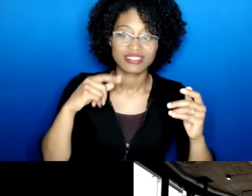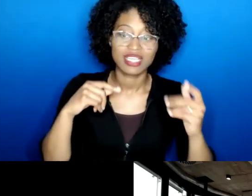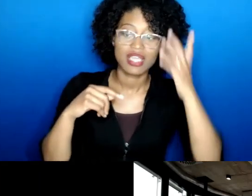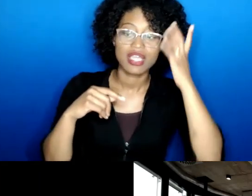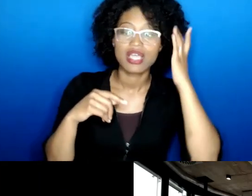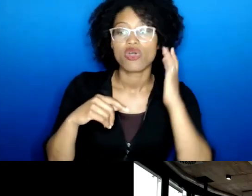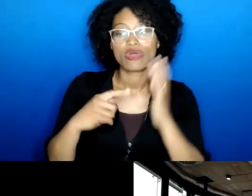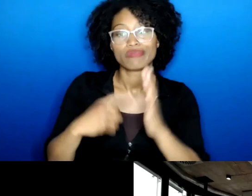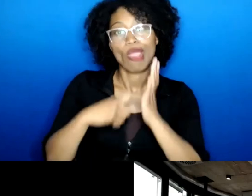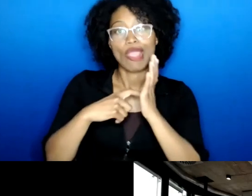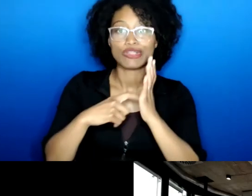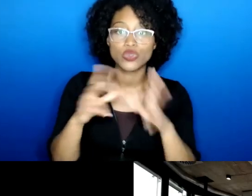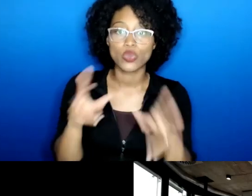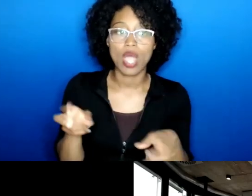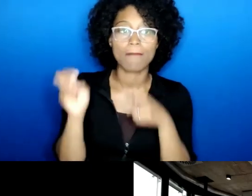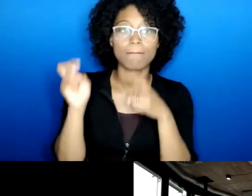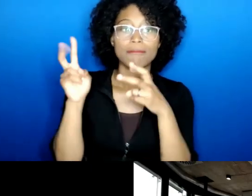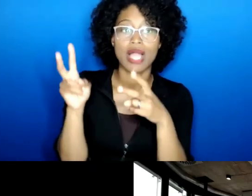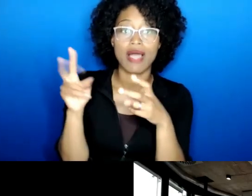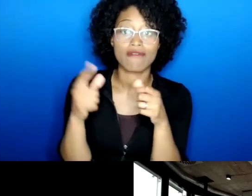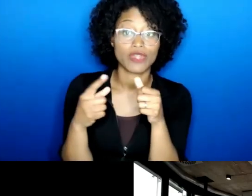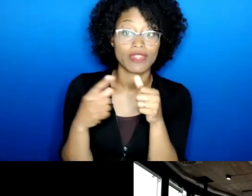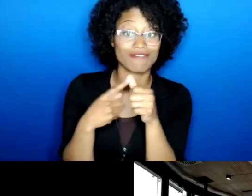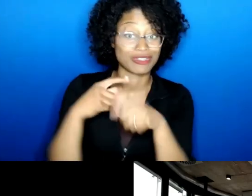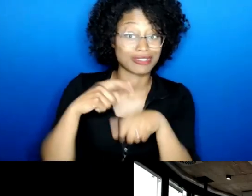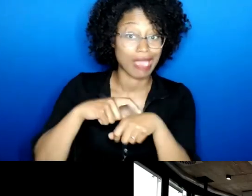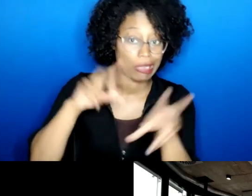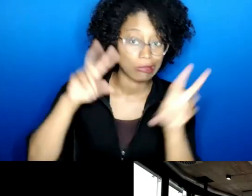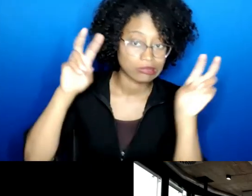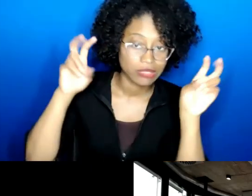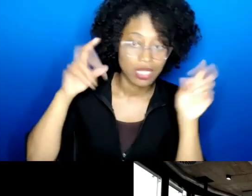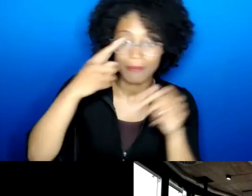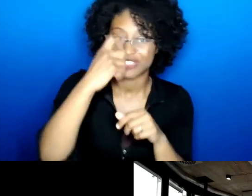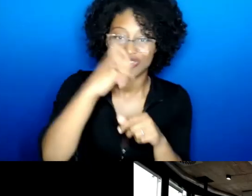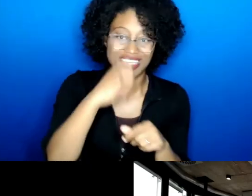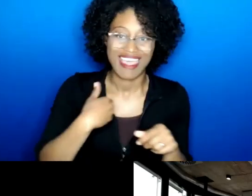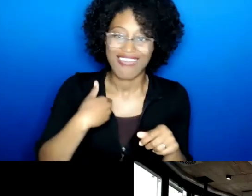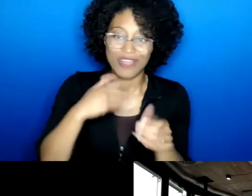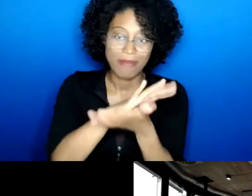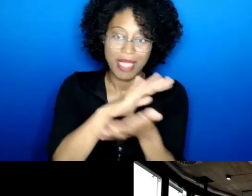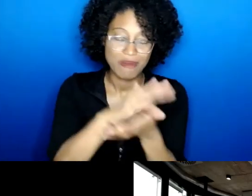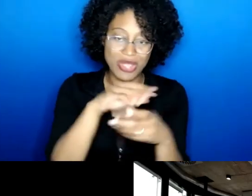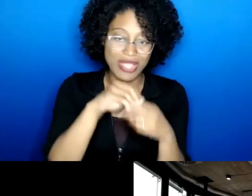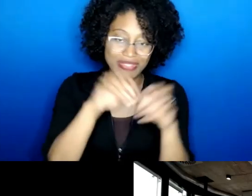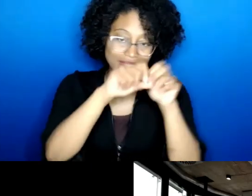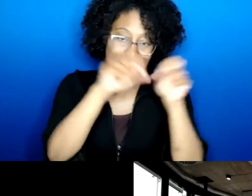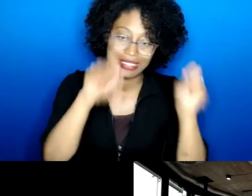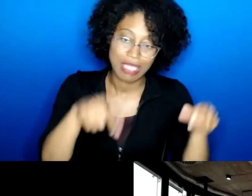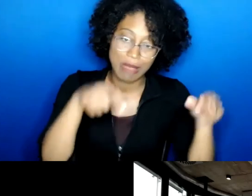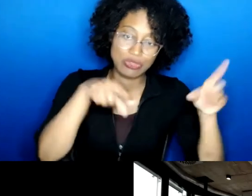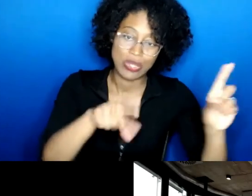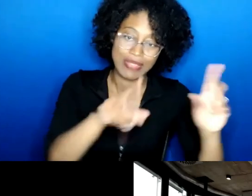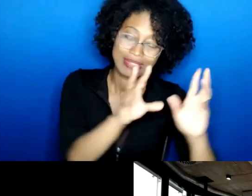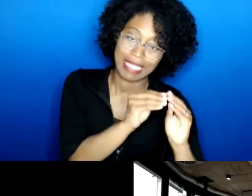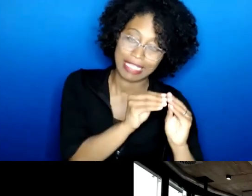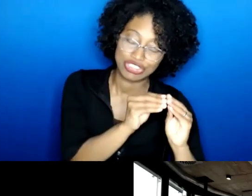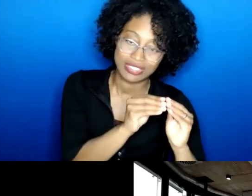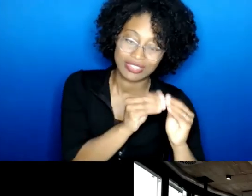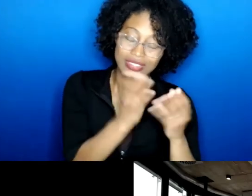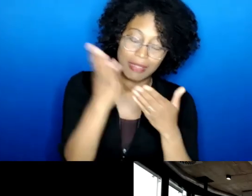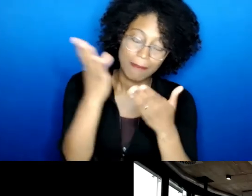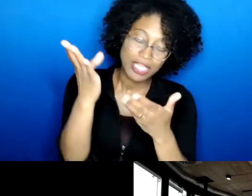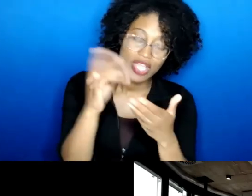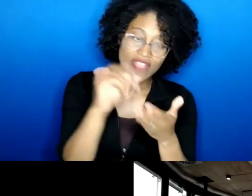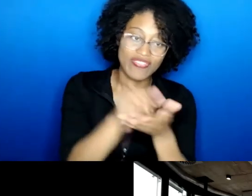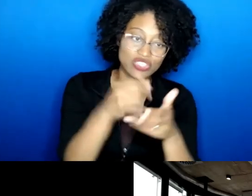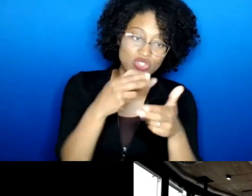to upload for the first time because you didn't have a paper in the system during the session submission, what is called